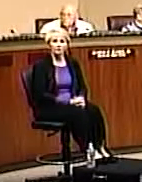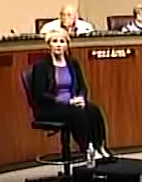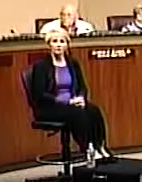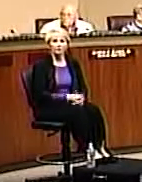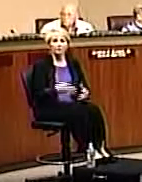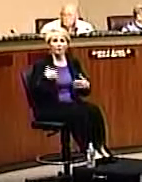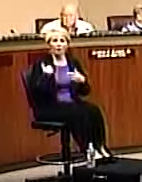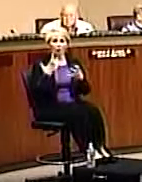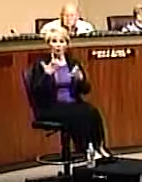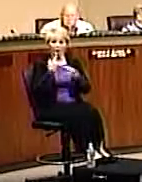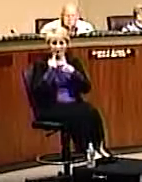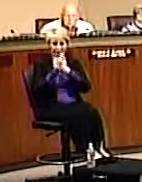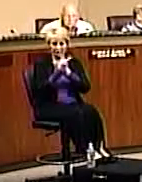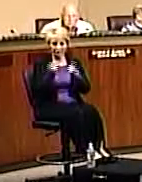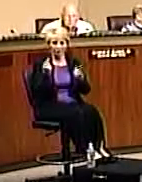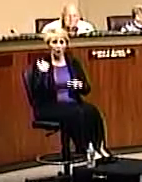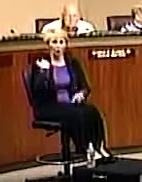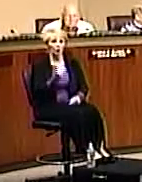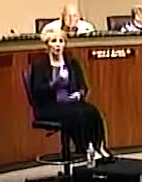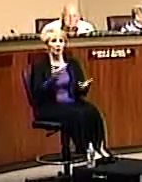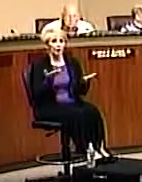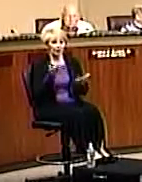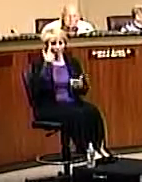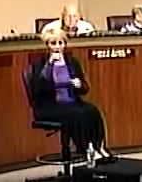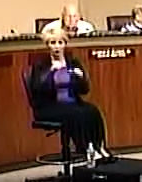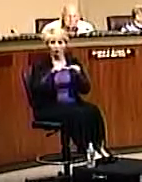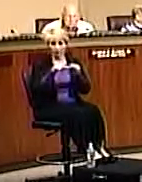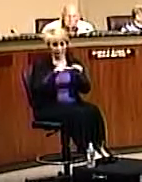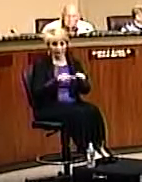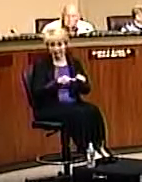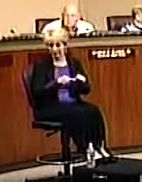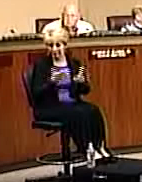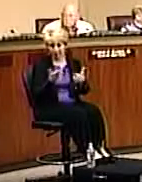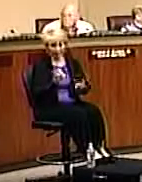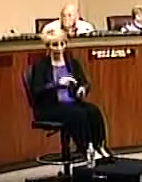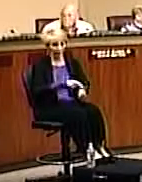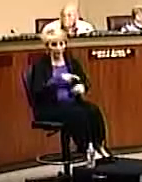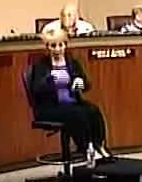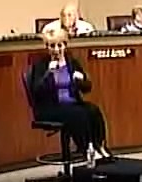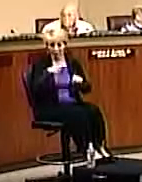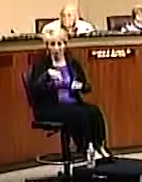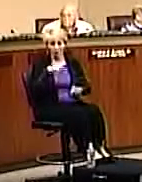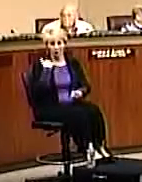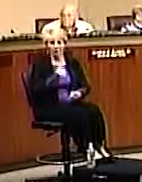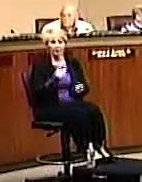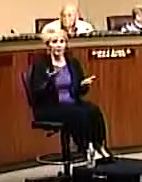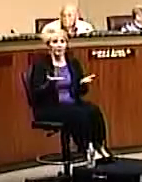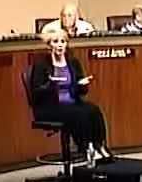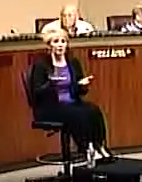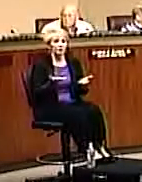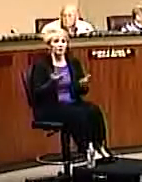Let me tell you, we're here for the duration. As long as it takes y'all, we'll be here.